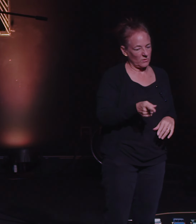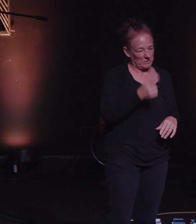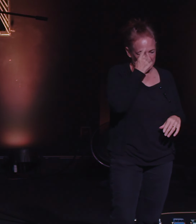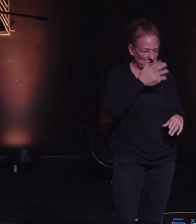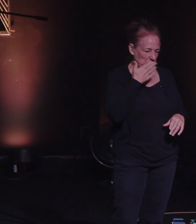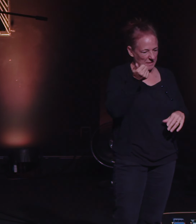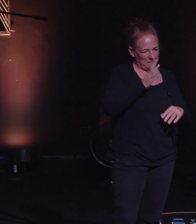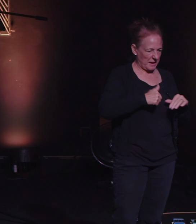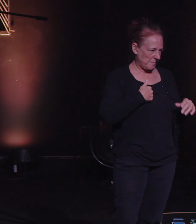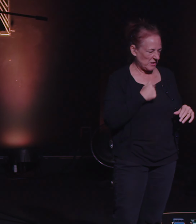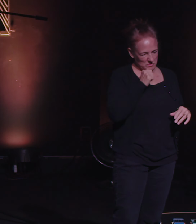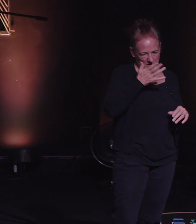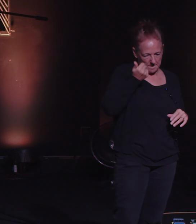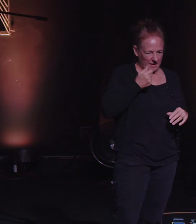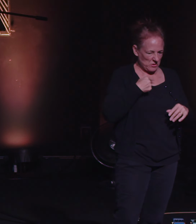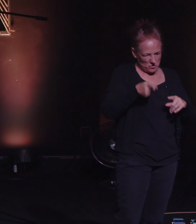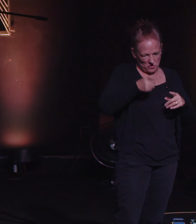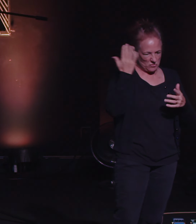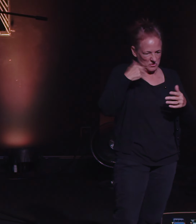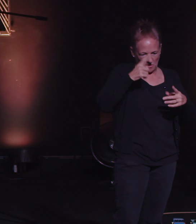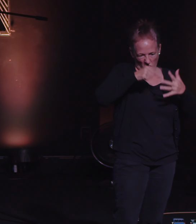you think you're so much better, but I know this.